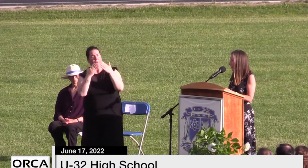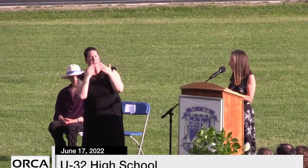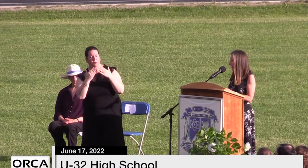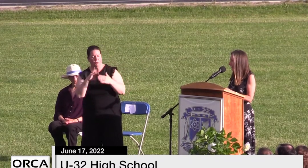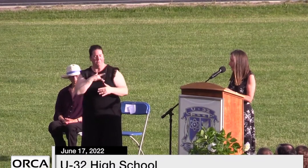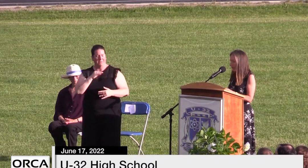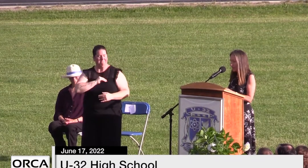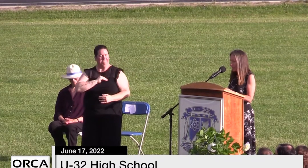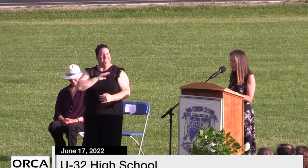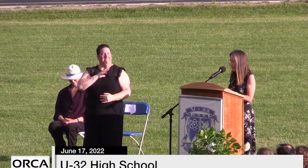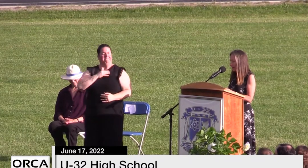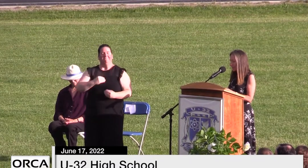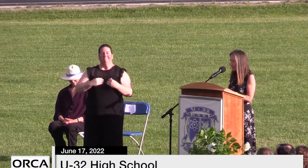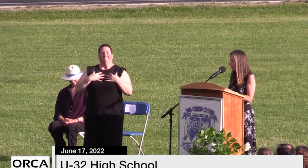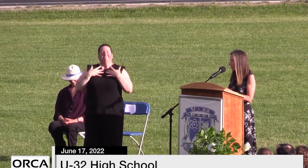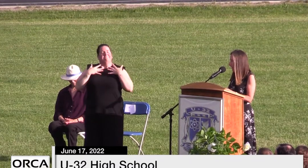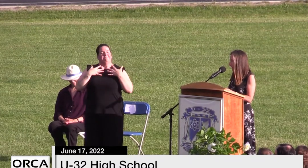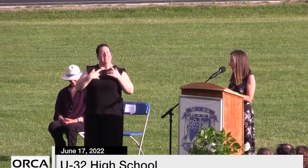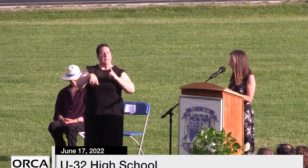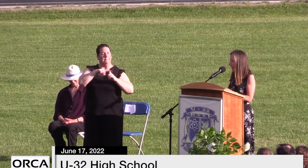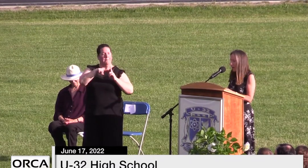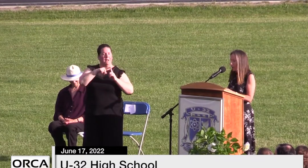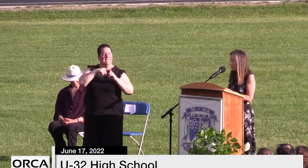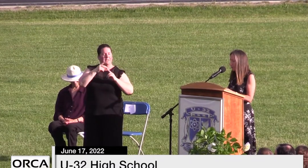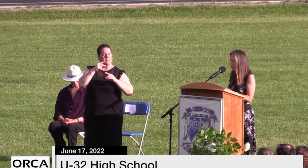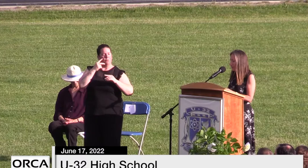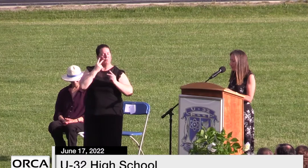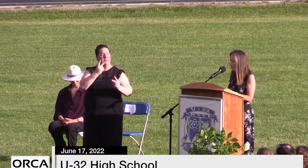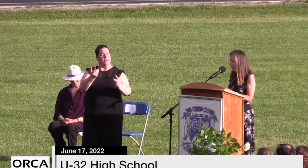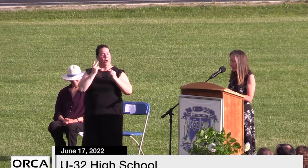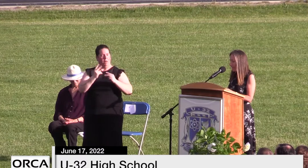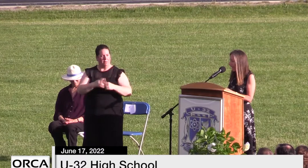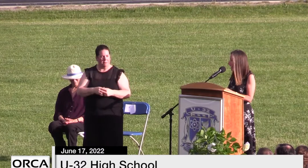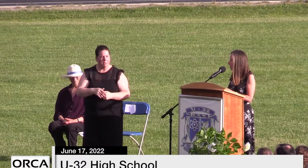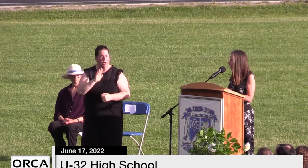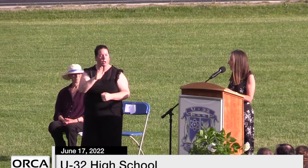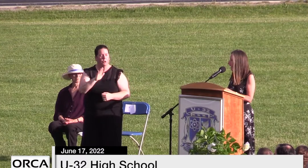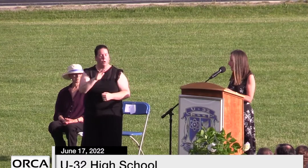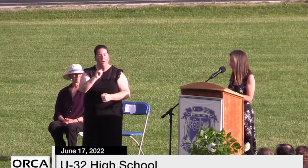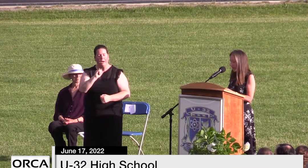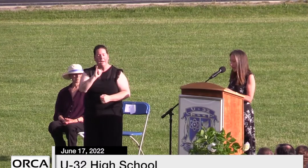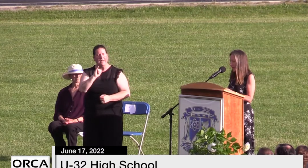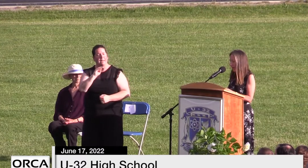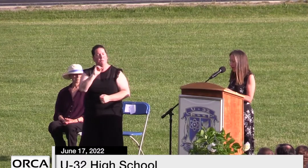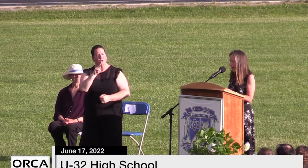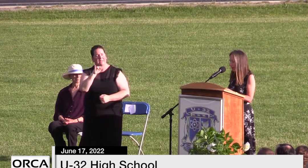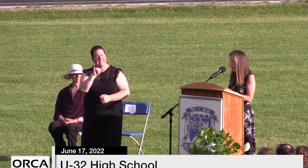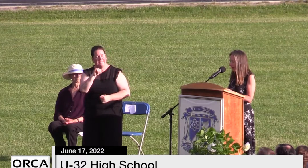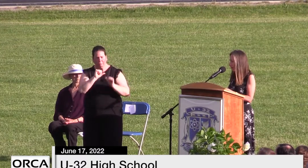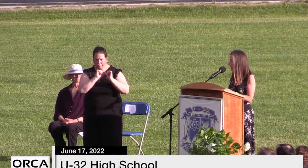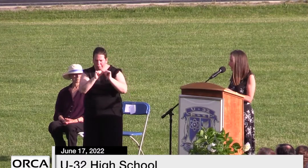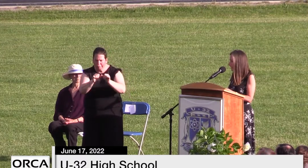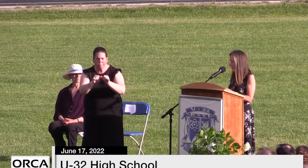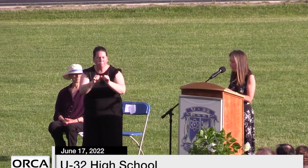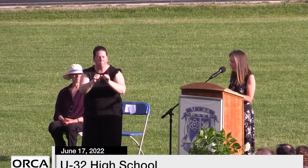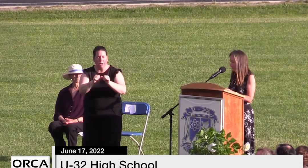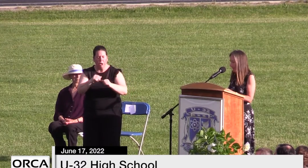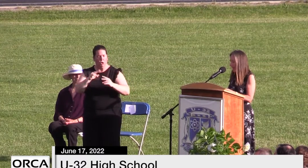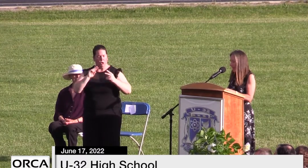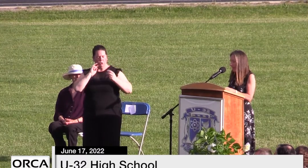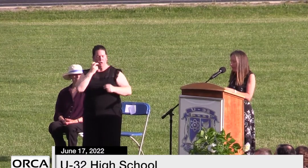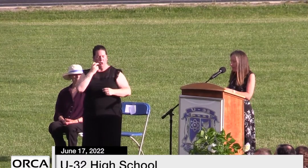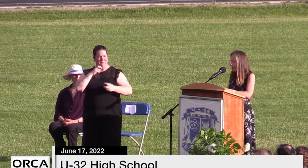happier by increasing positive recall, boosts immunity and heart health by calming the nervous